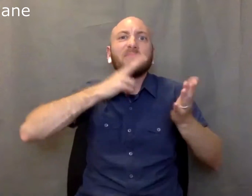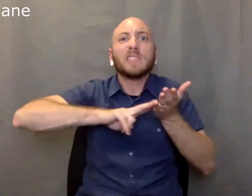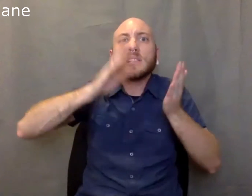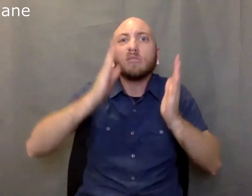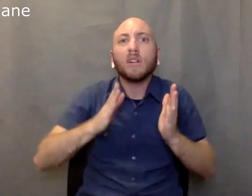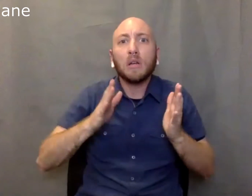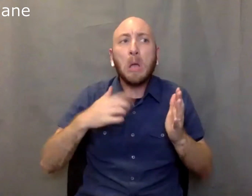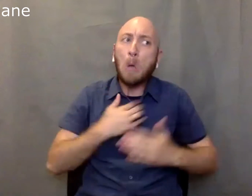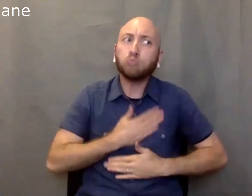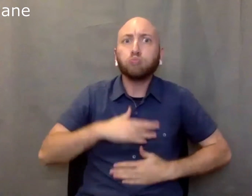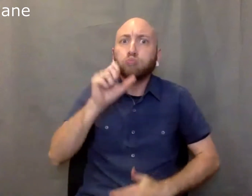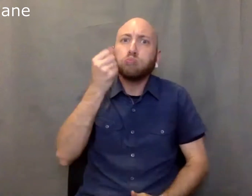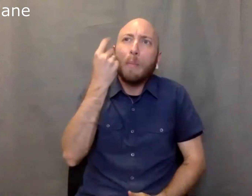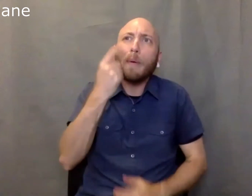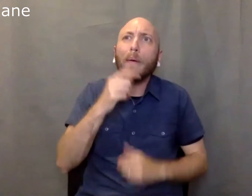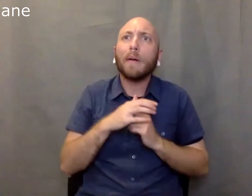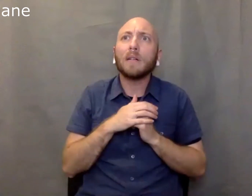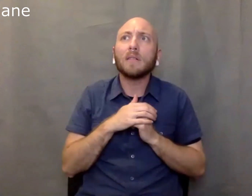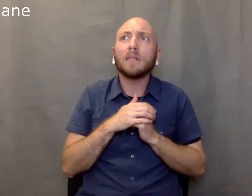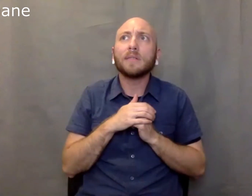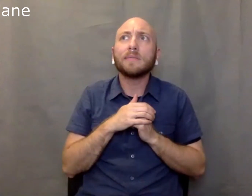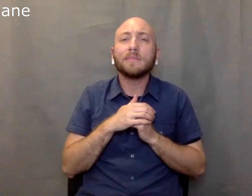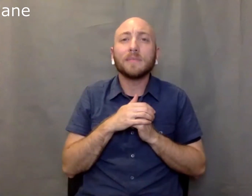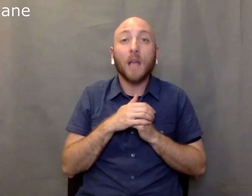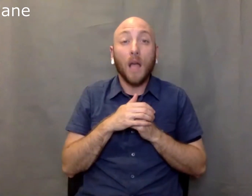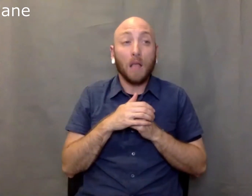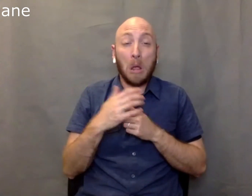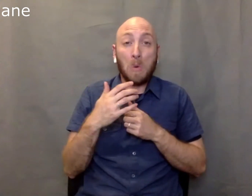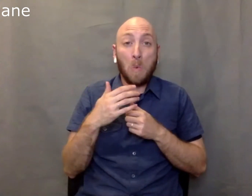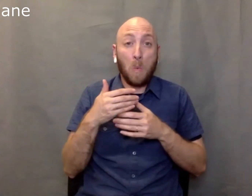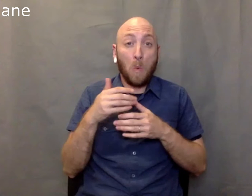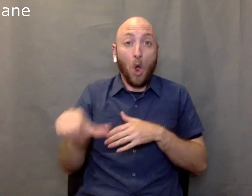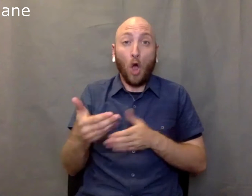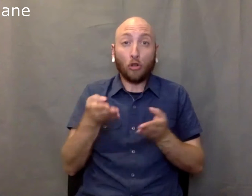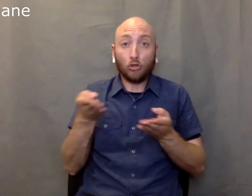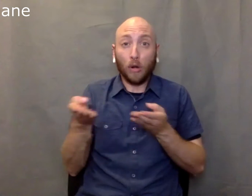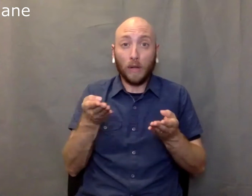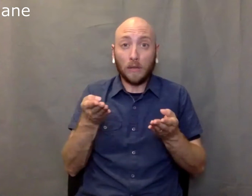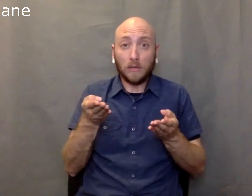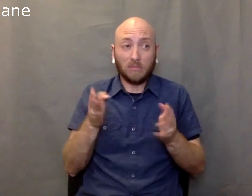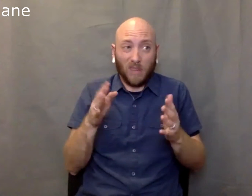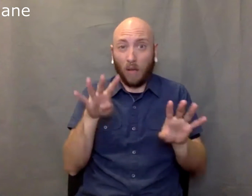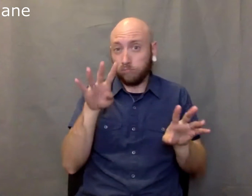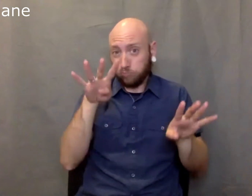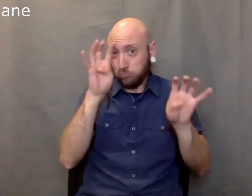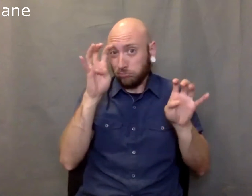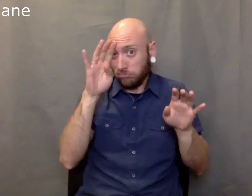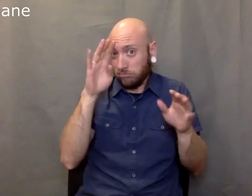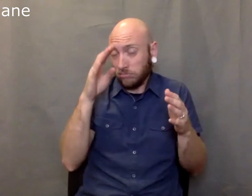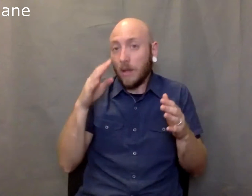loved it, but I didn't even understand like anything beyond it. And I remember my sponsor at the time was like, you're coming to a Monkey Paw meeting. And I was like, what?